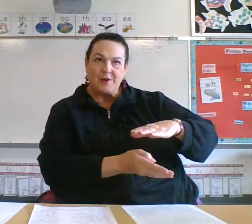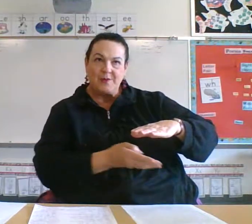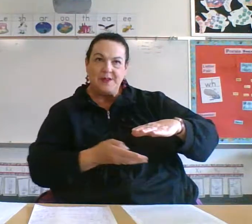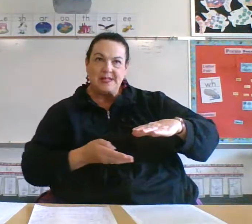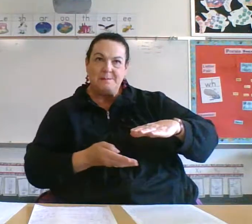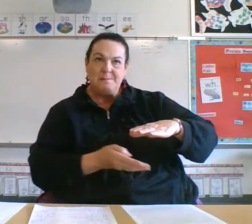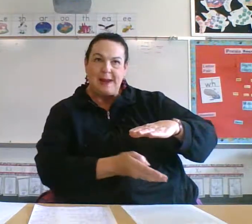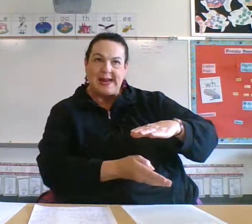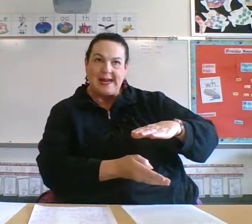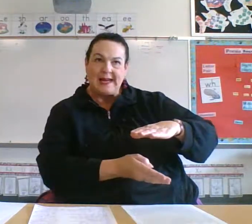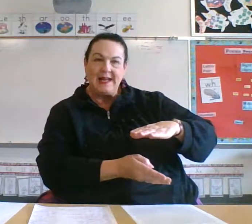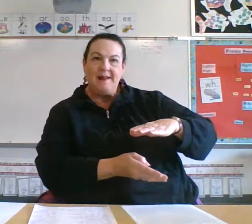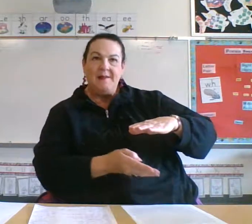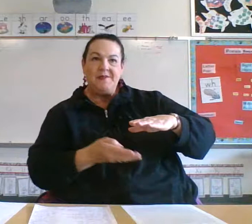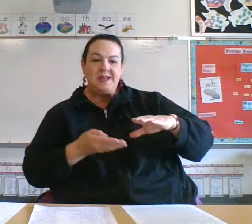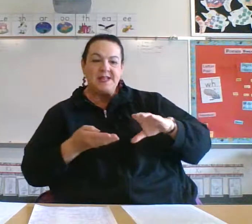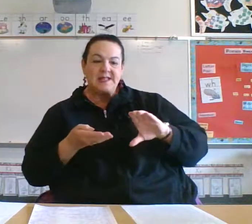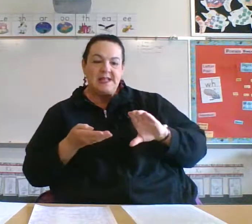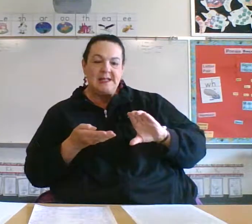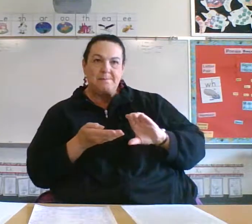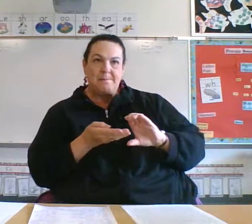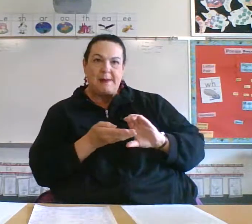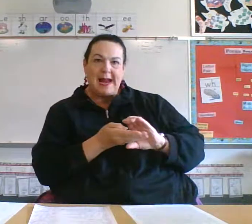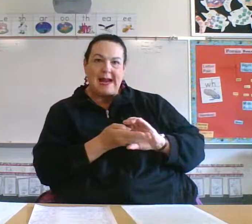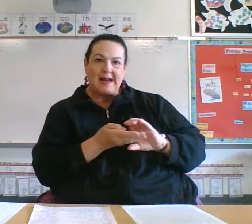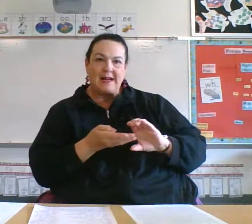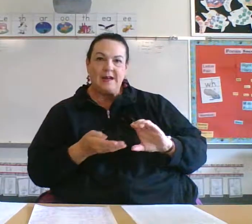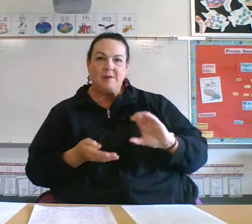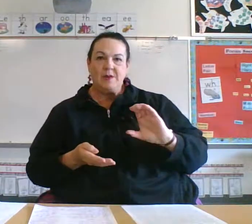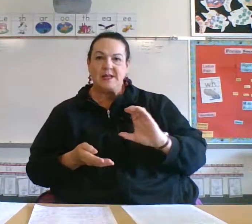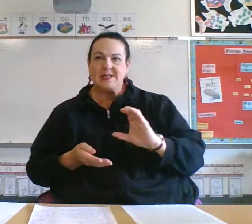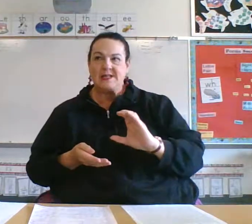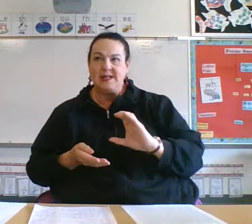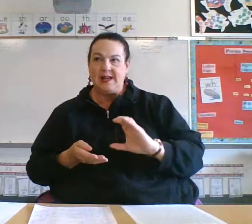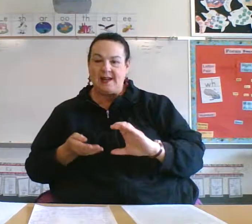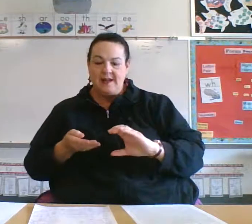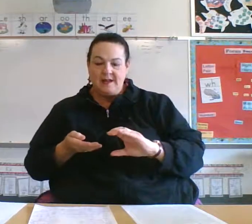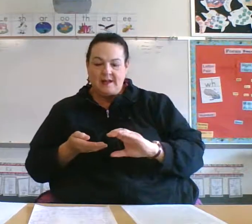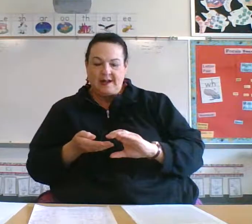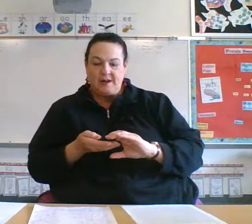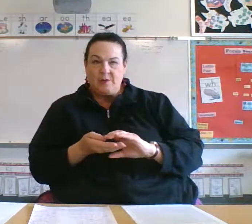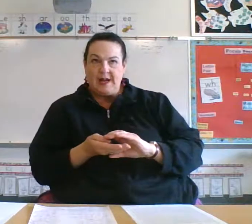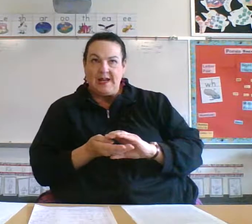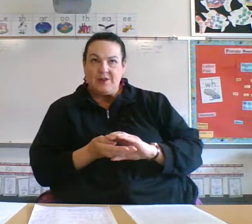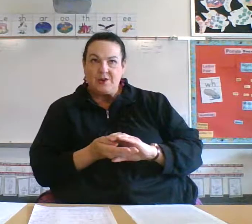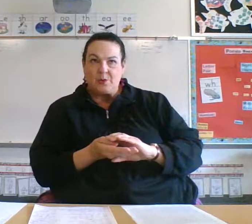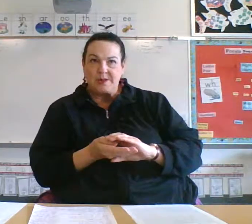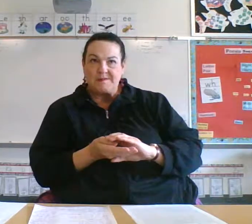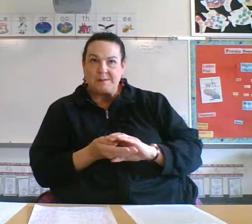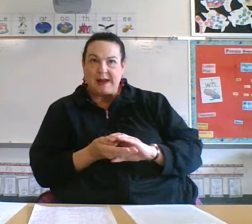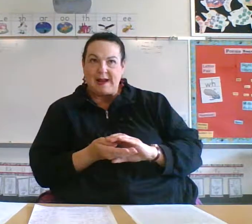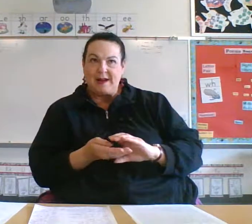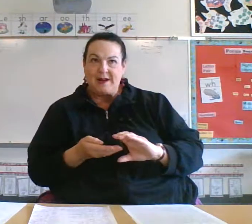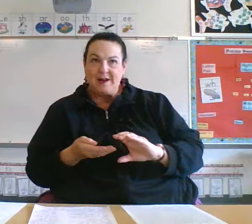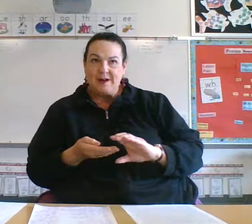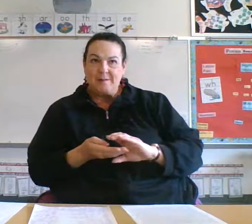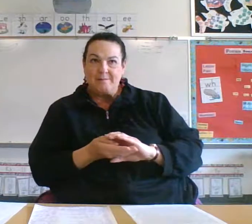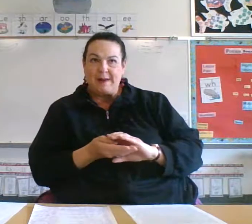This is bake. This is bank with a C, like you're going in the doors of the bank.